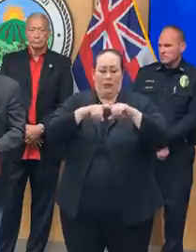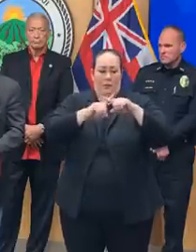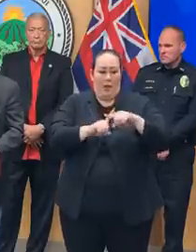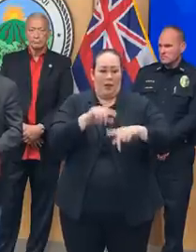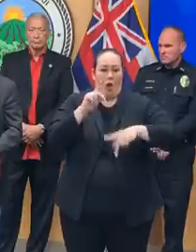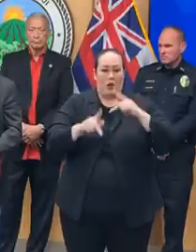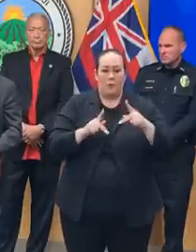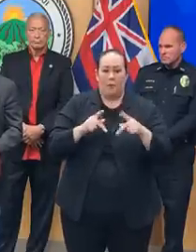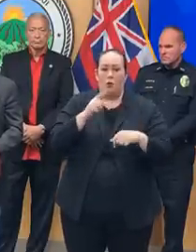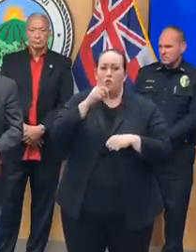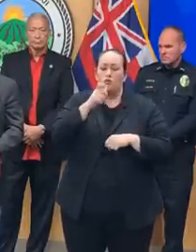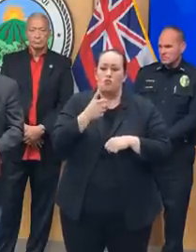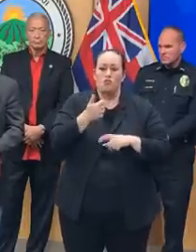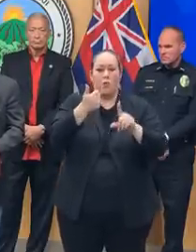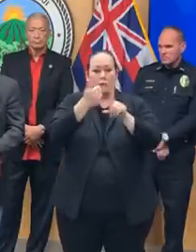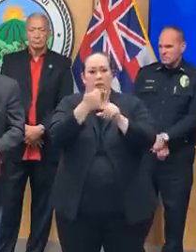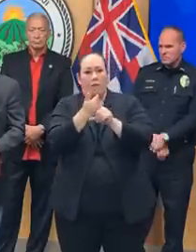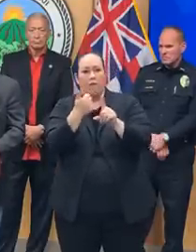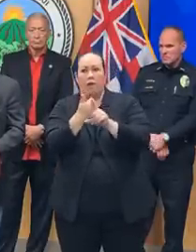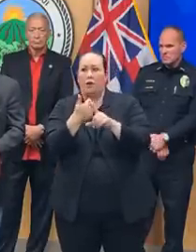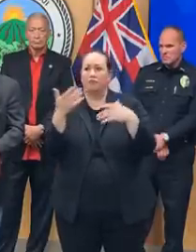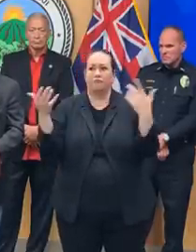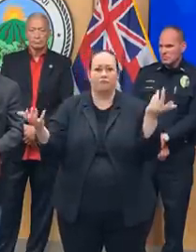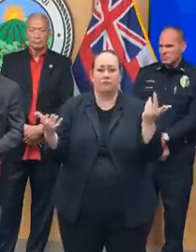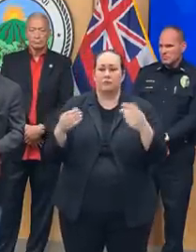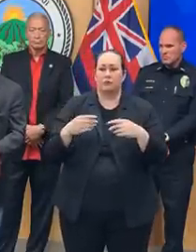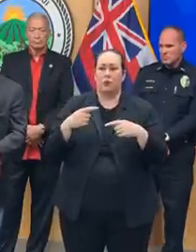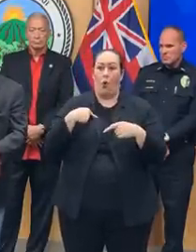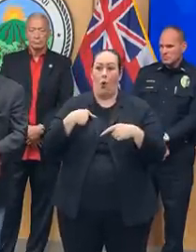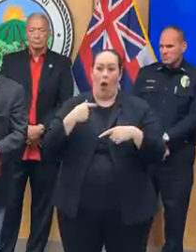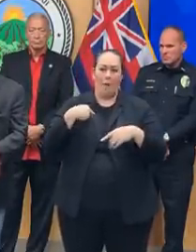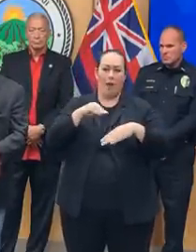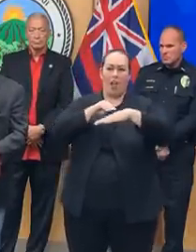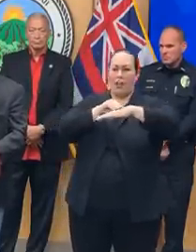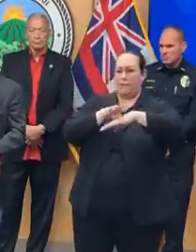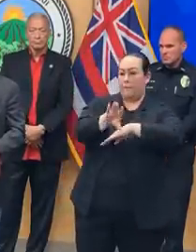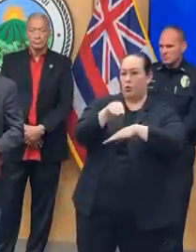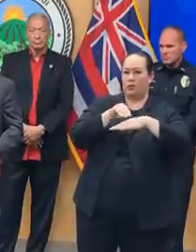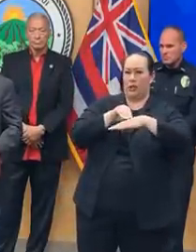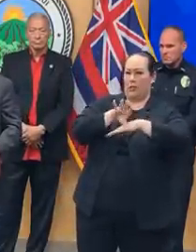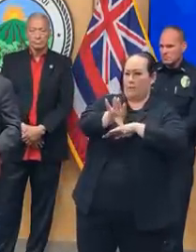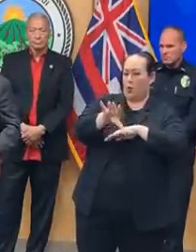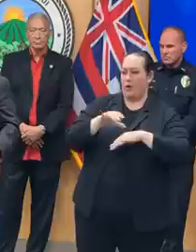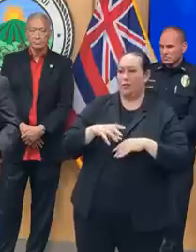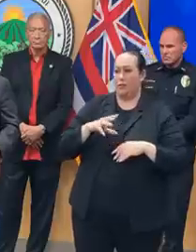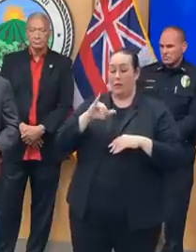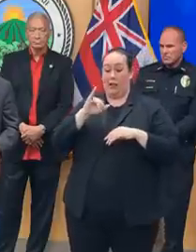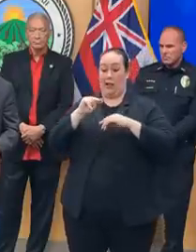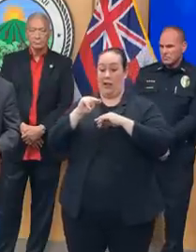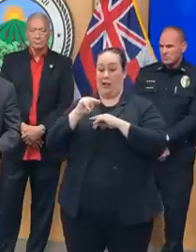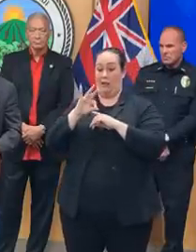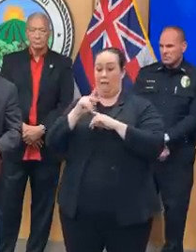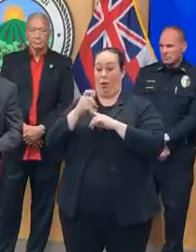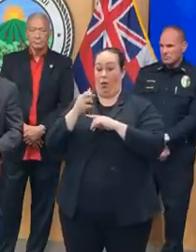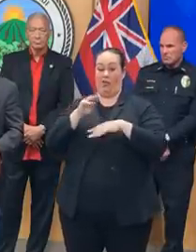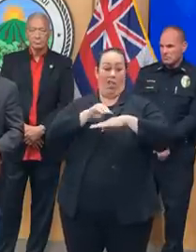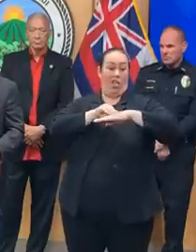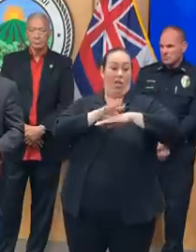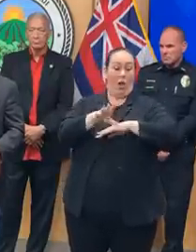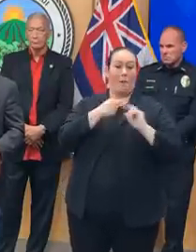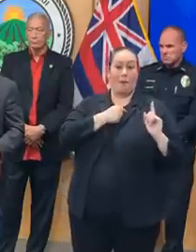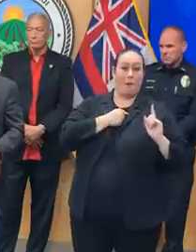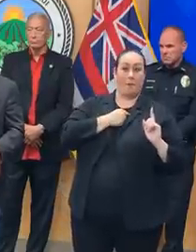who fancy themselves as influencers. The word influencer, right off the bat, suggests